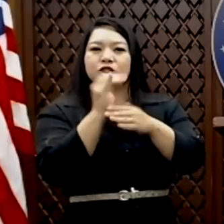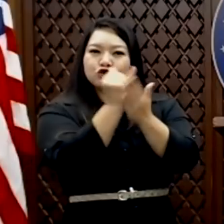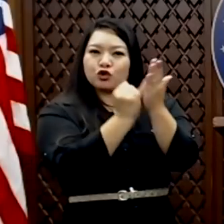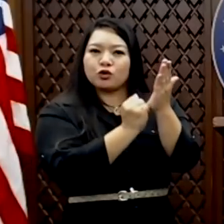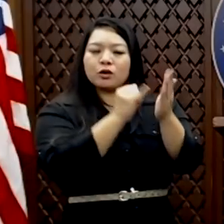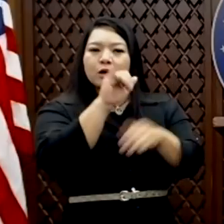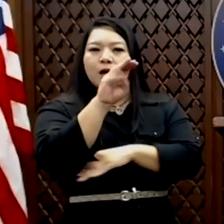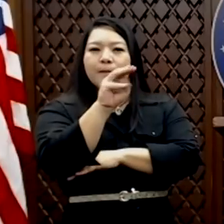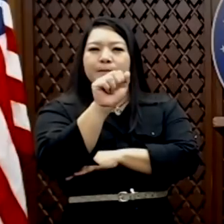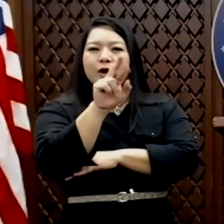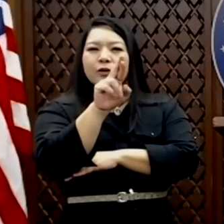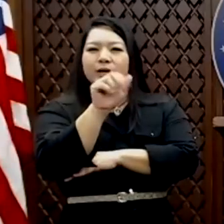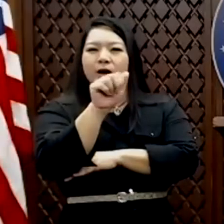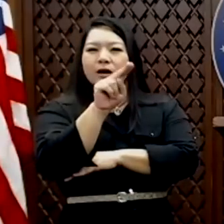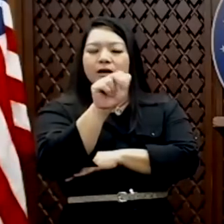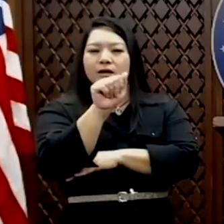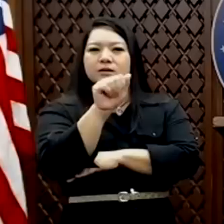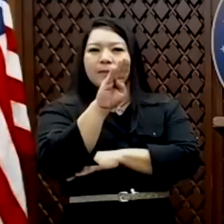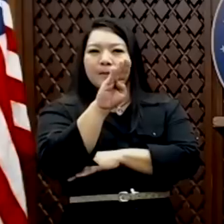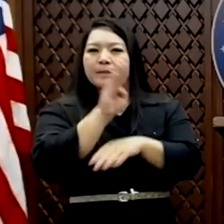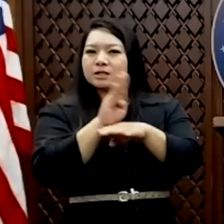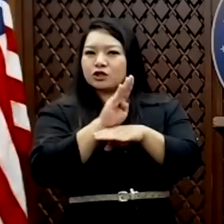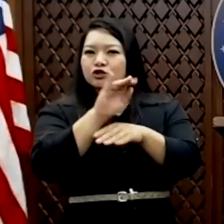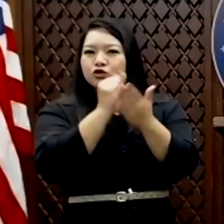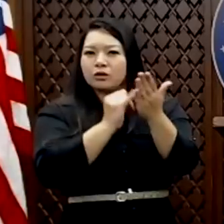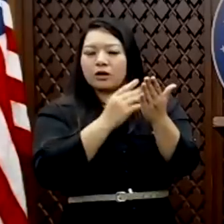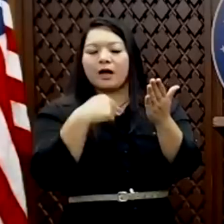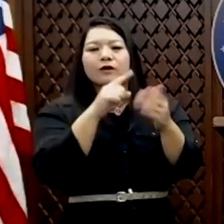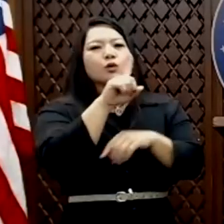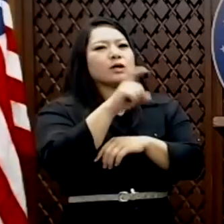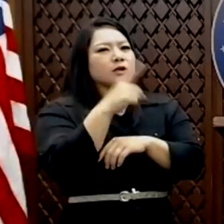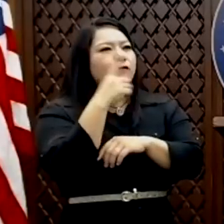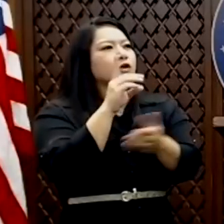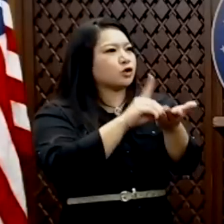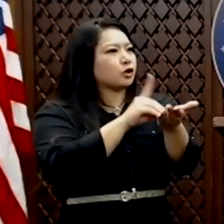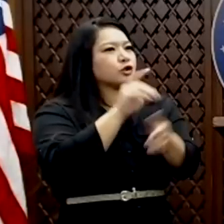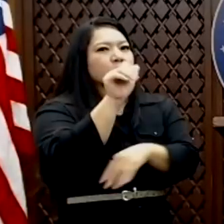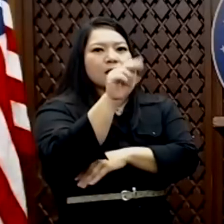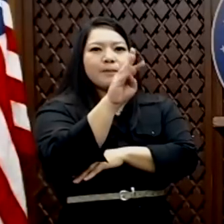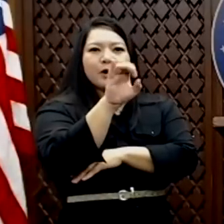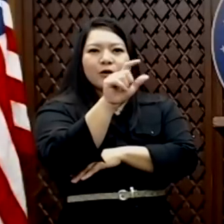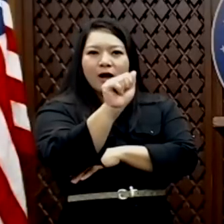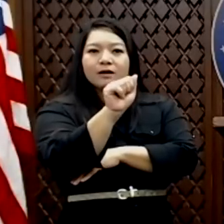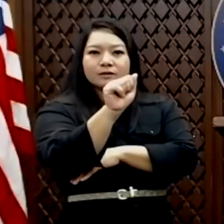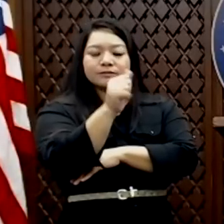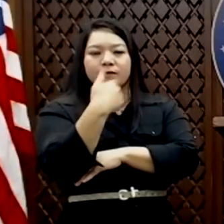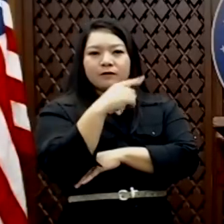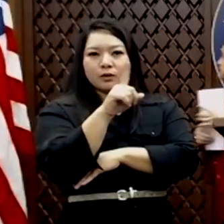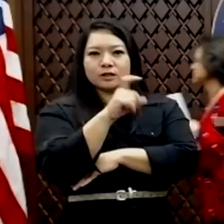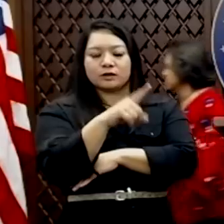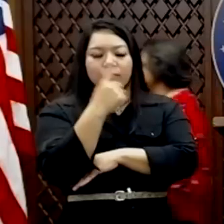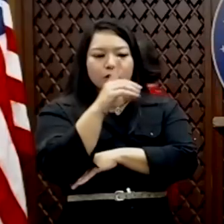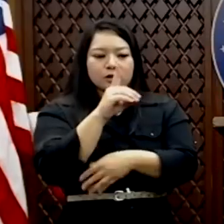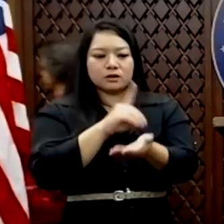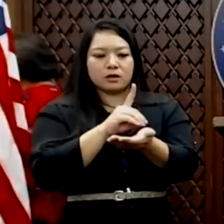Chargo. Half a day, Governor. I actually have a question for Dr. Cabrera. Sure, Dr. Cabrera.